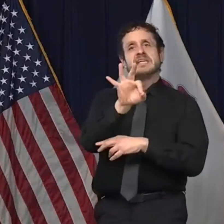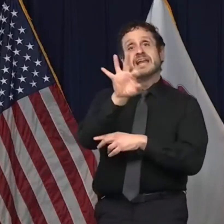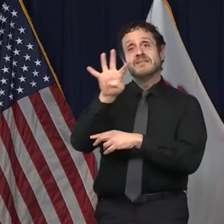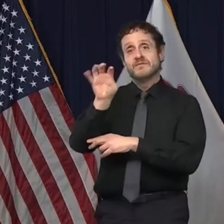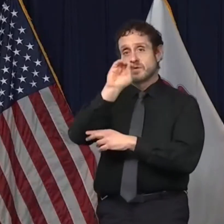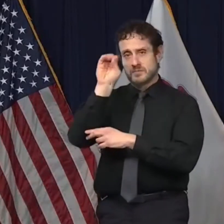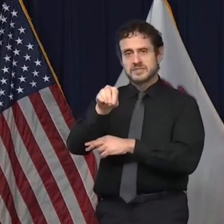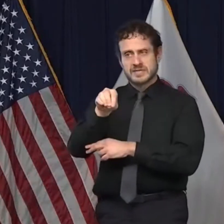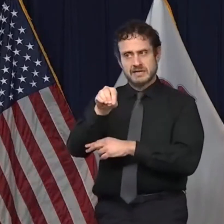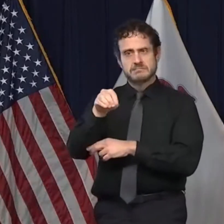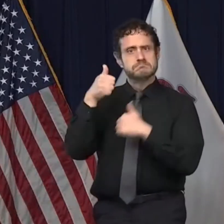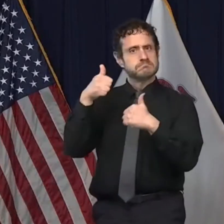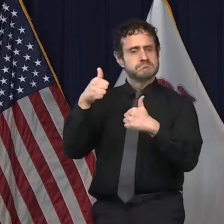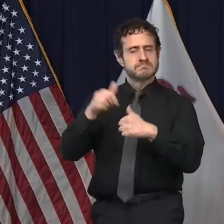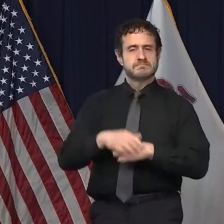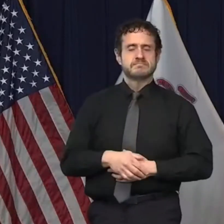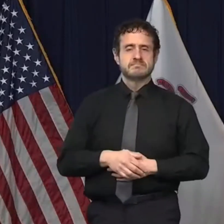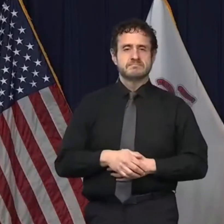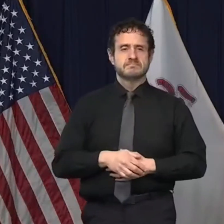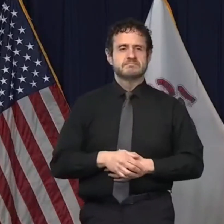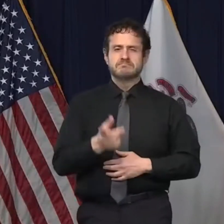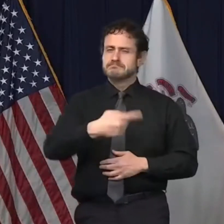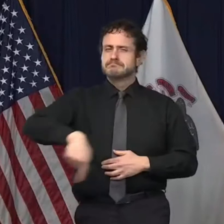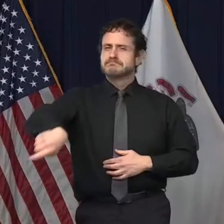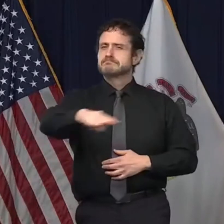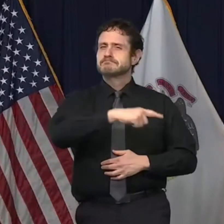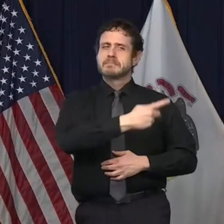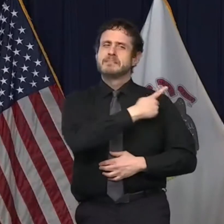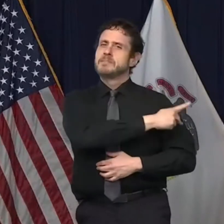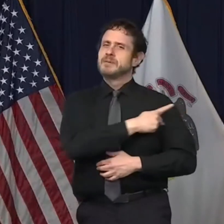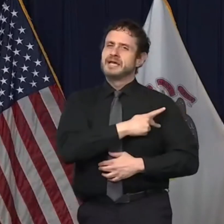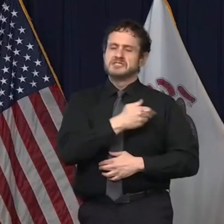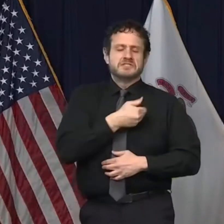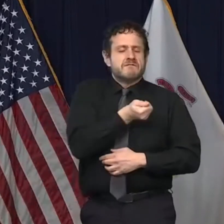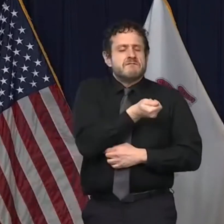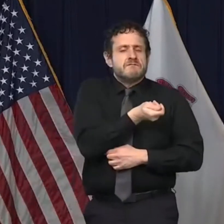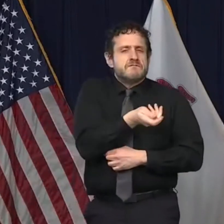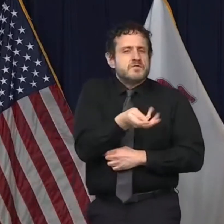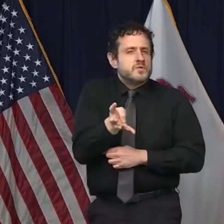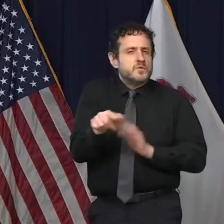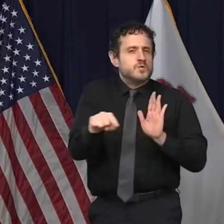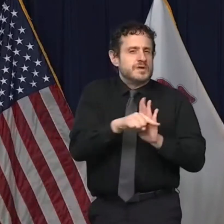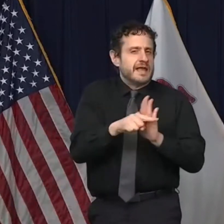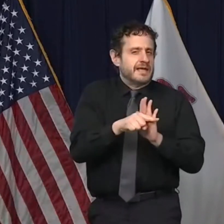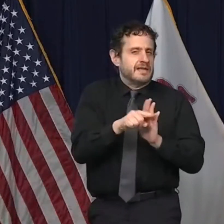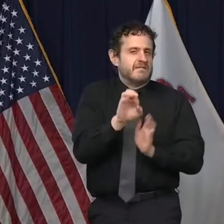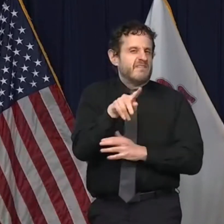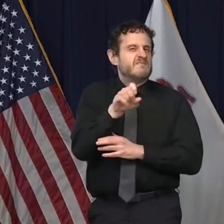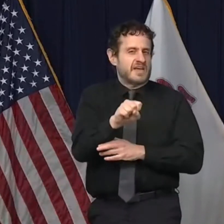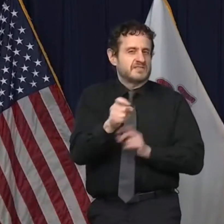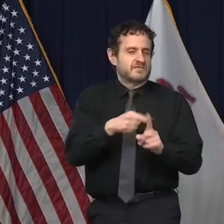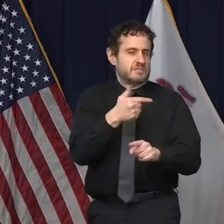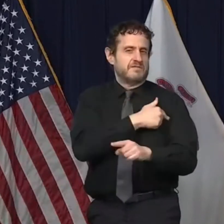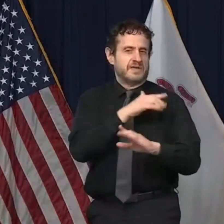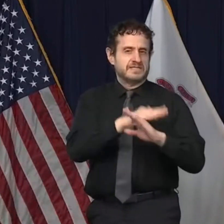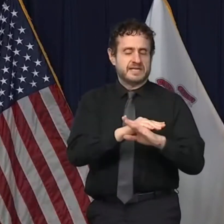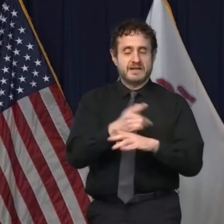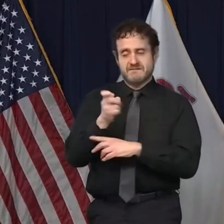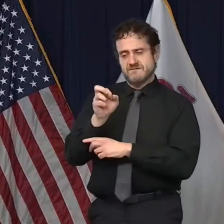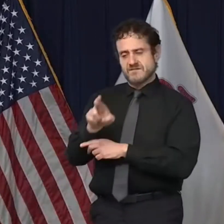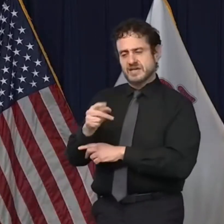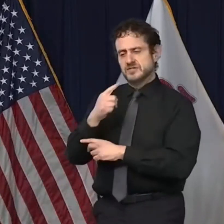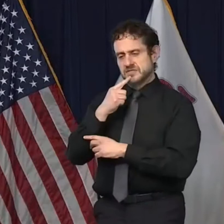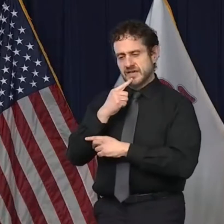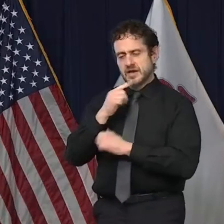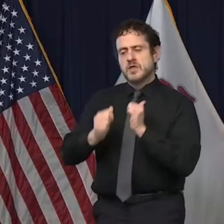Almost all patients experienced little to no undesirable side effects from the vaccine, with Pfizer reporting